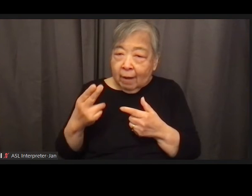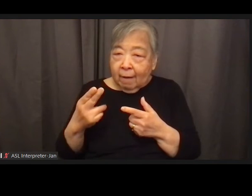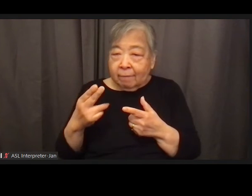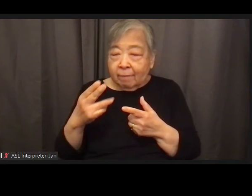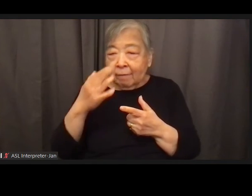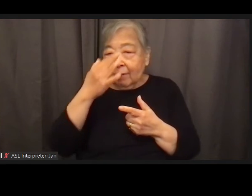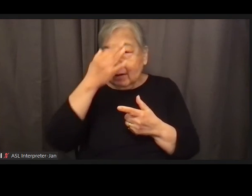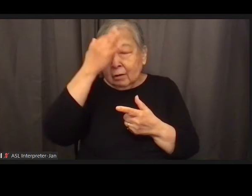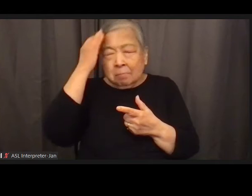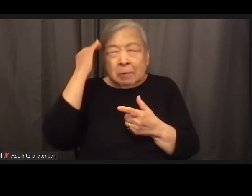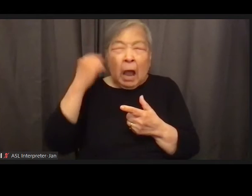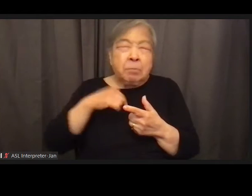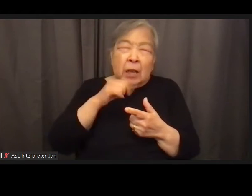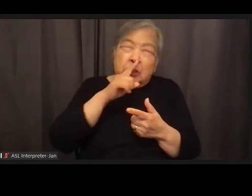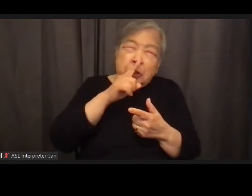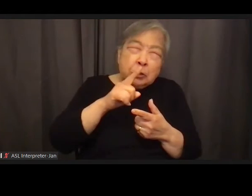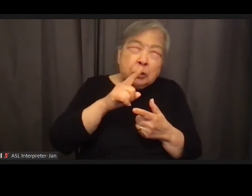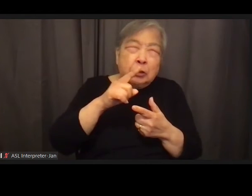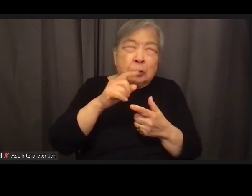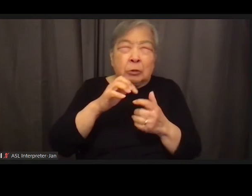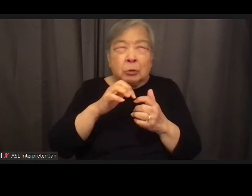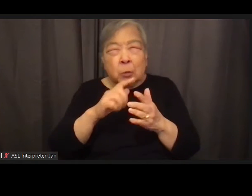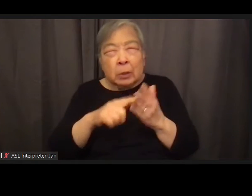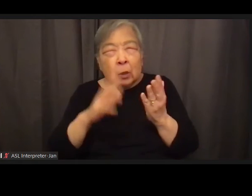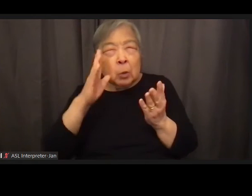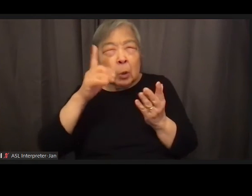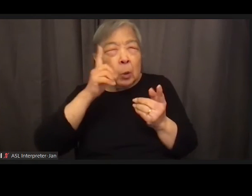like a website that places